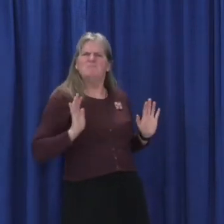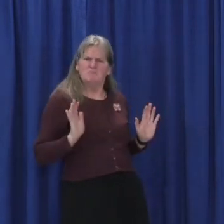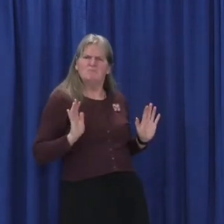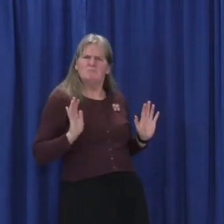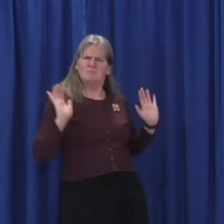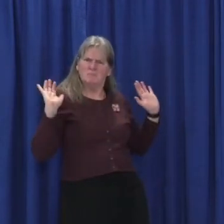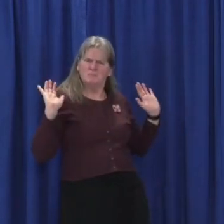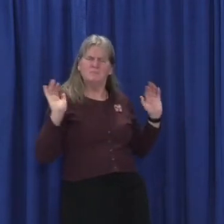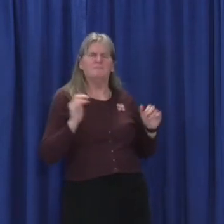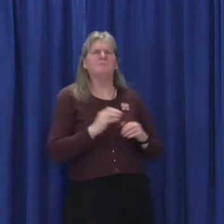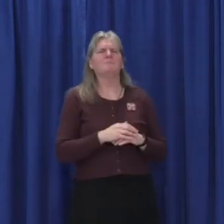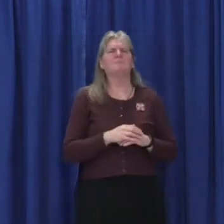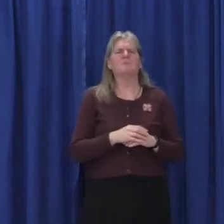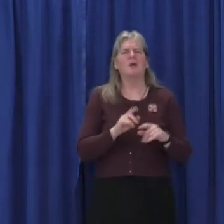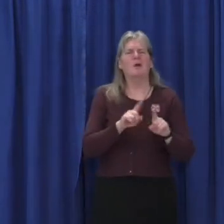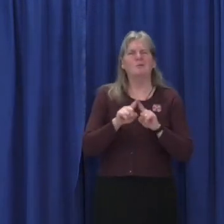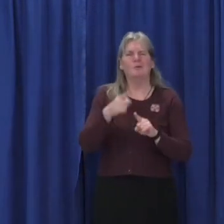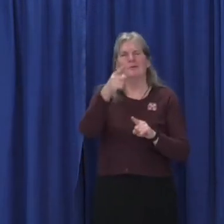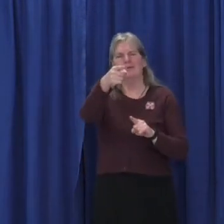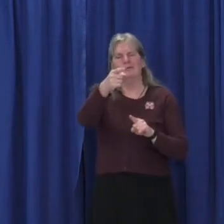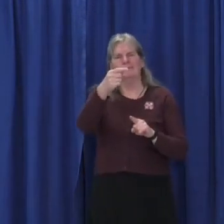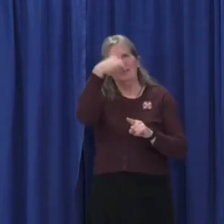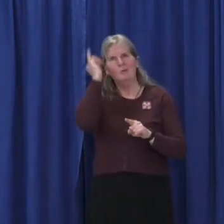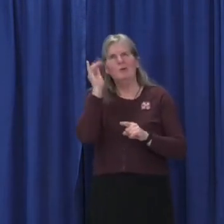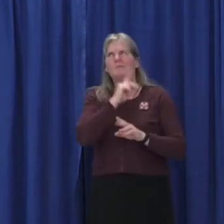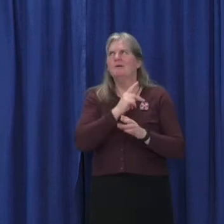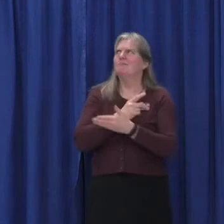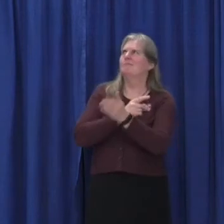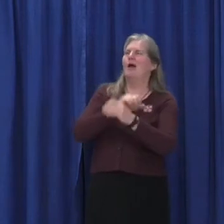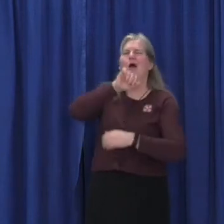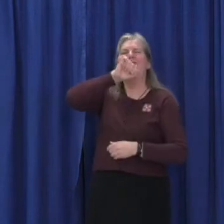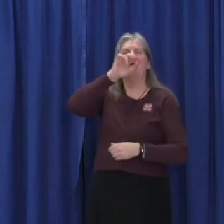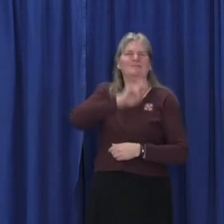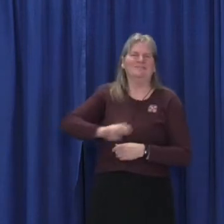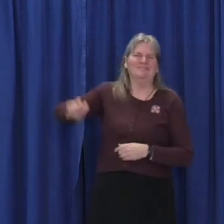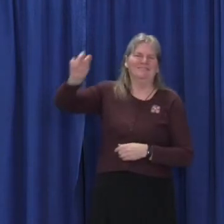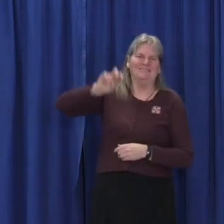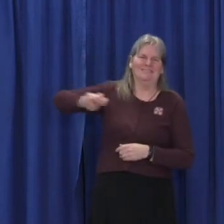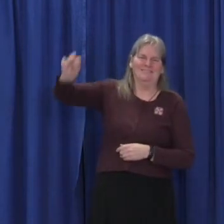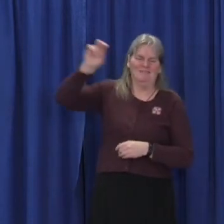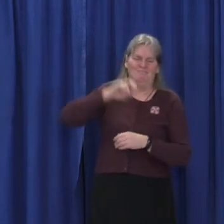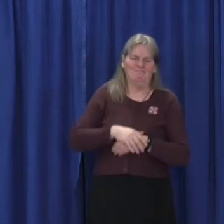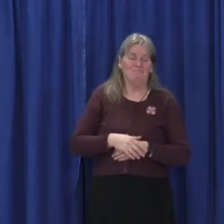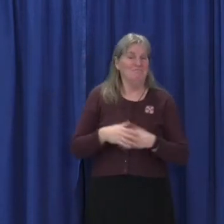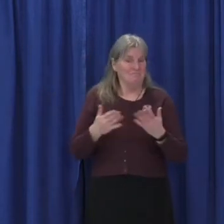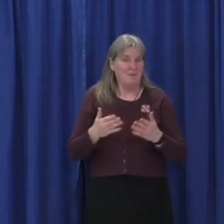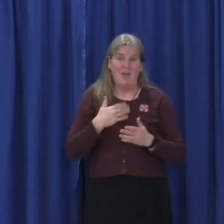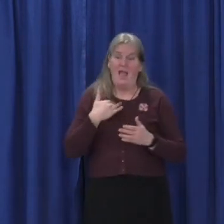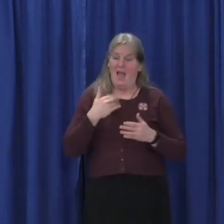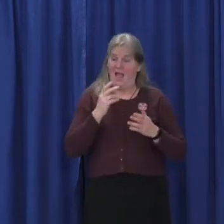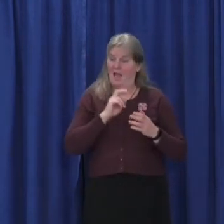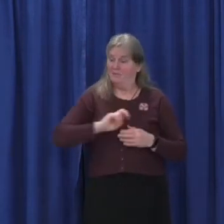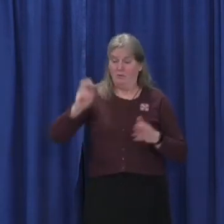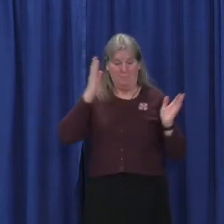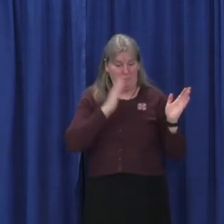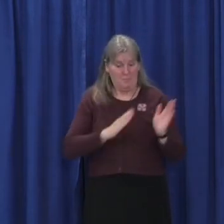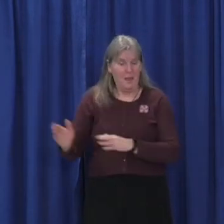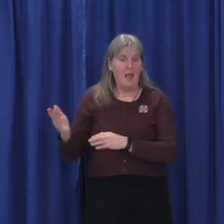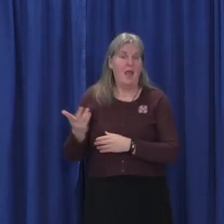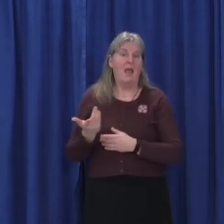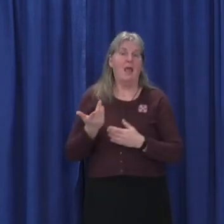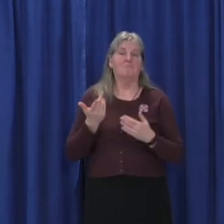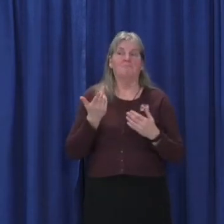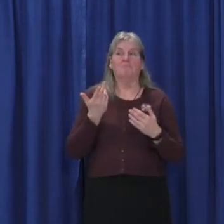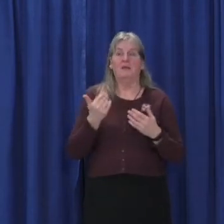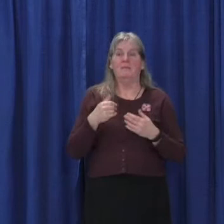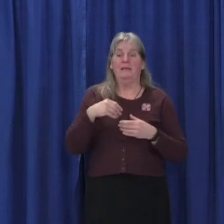Of course, at this time, Yukoners love to travel. And it may well be that you have a trip planned, whether locally